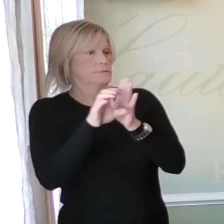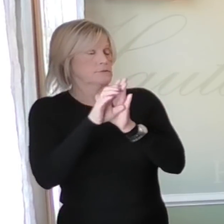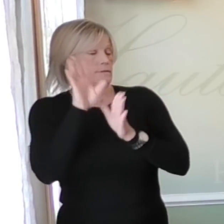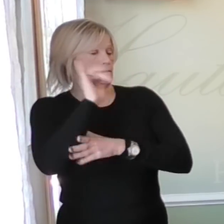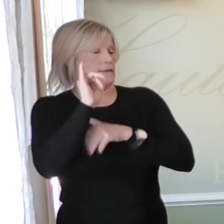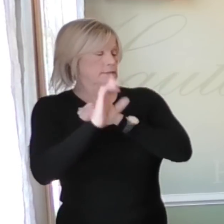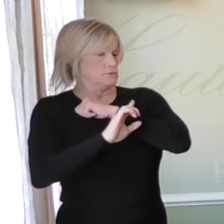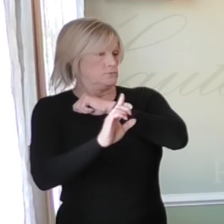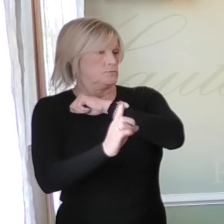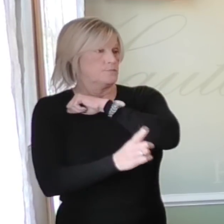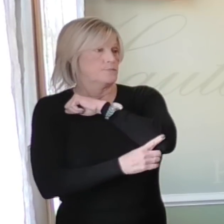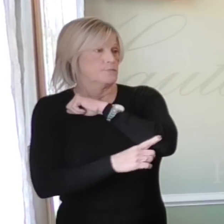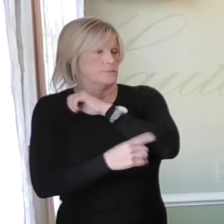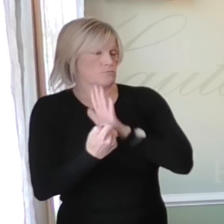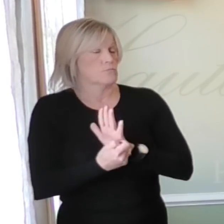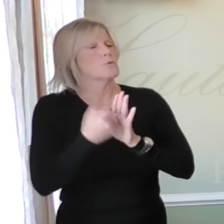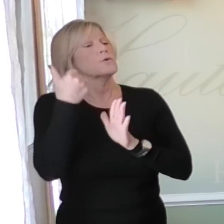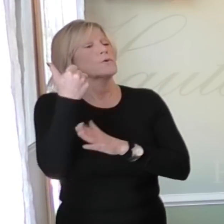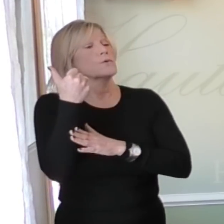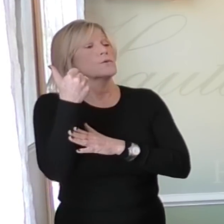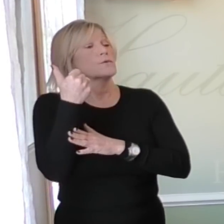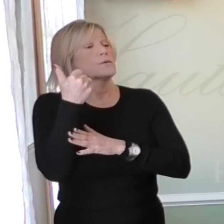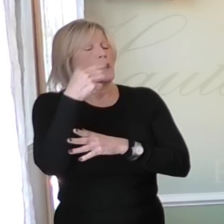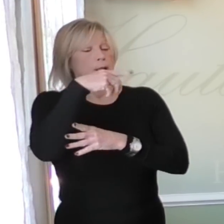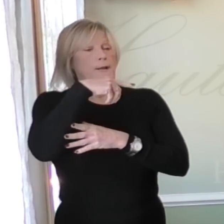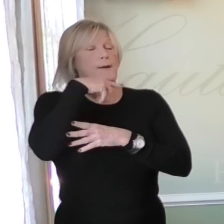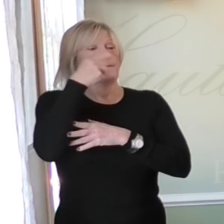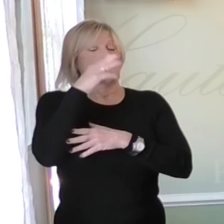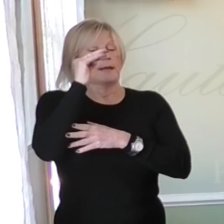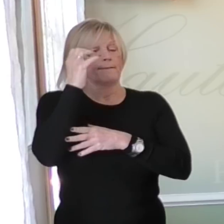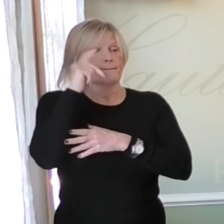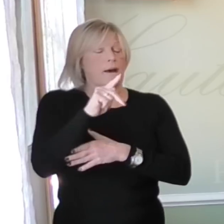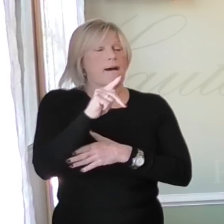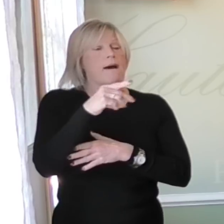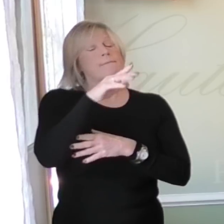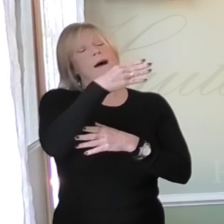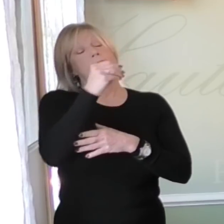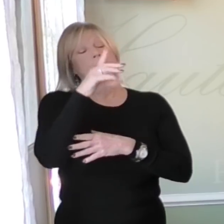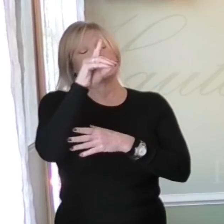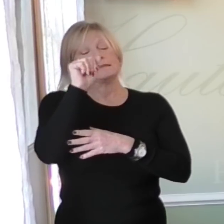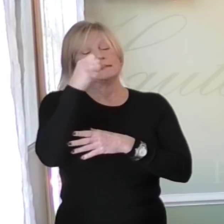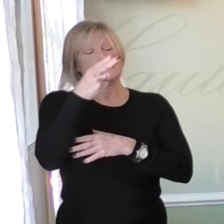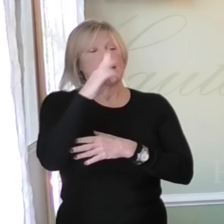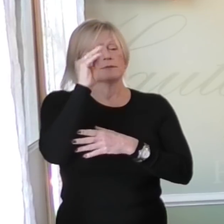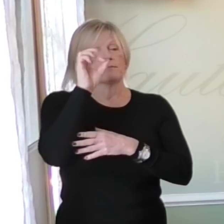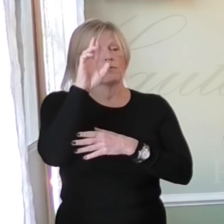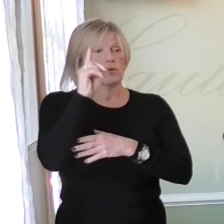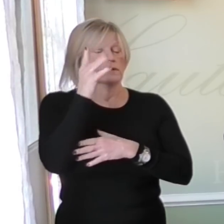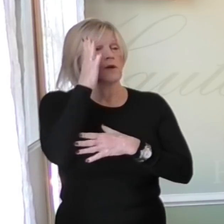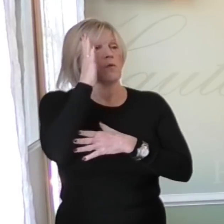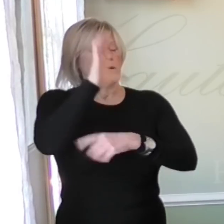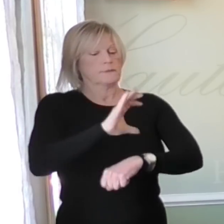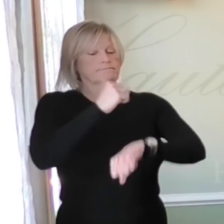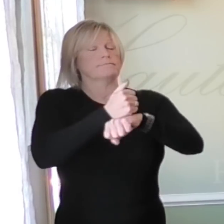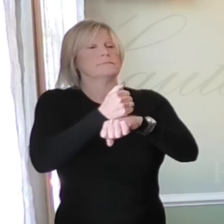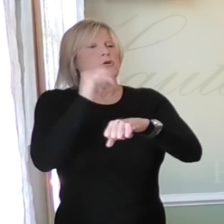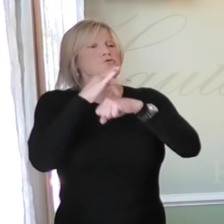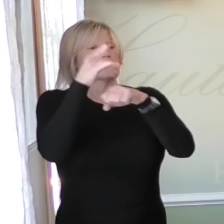that debris that was removed on a public map and dashboard that we will be launching early next